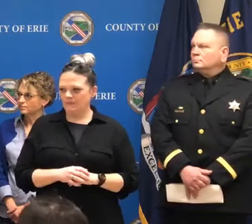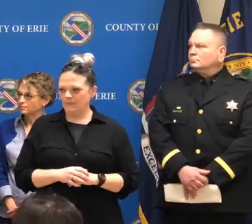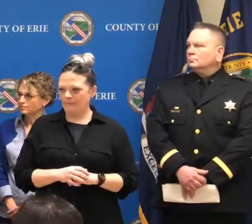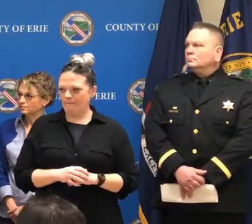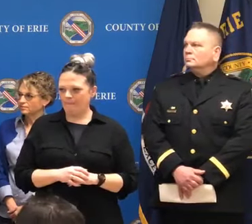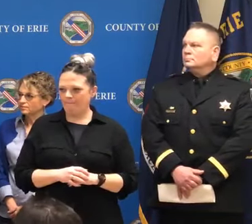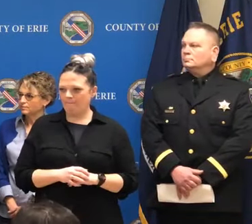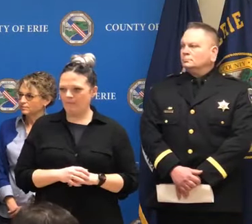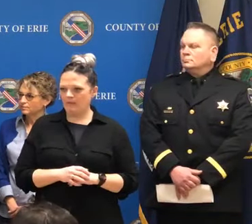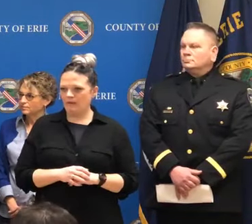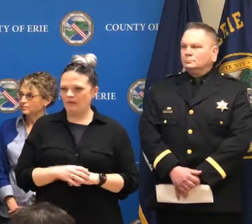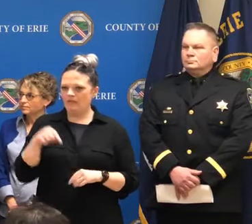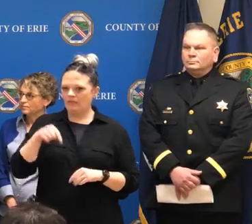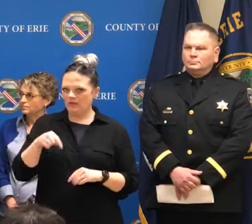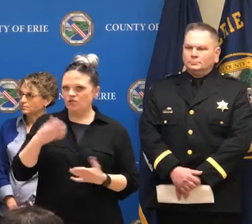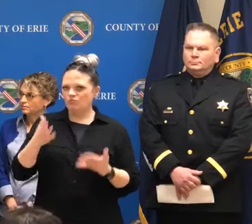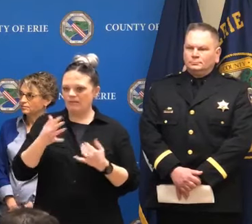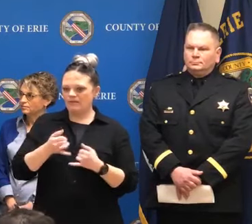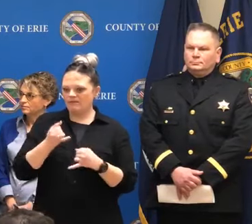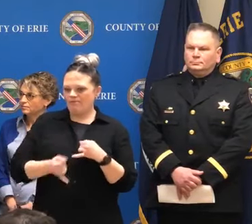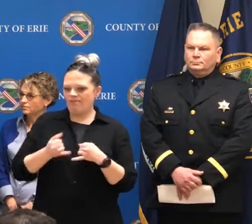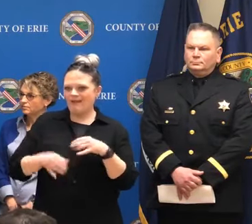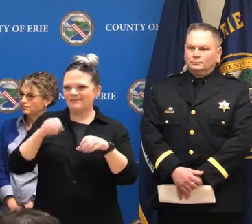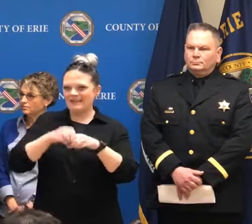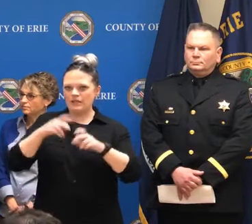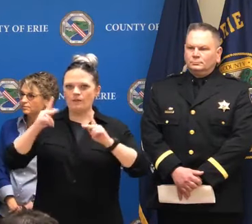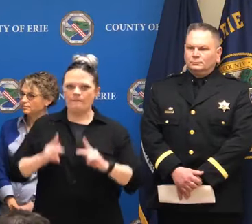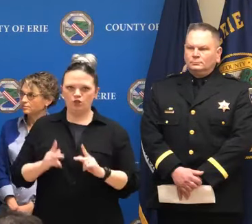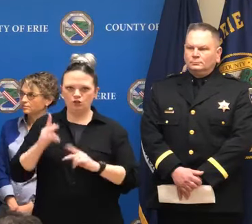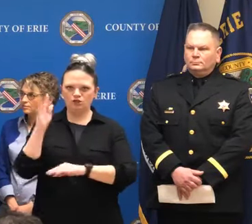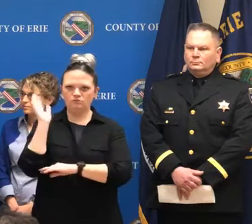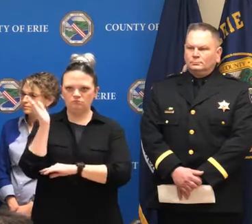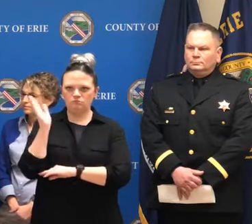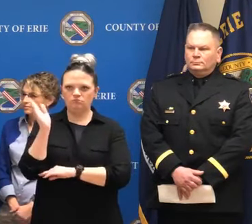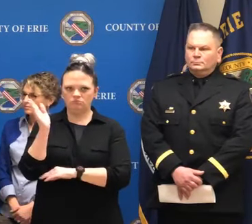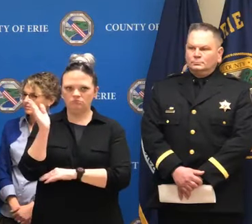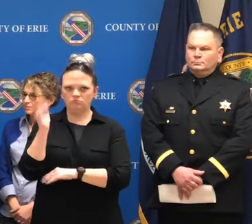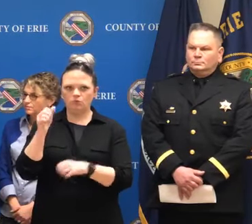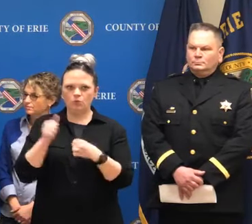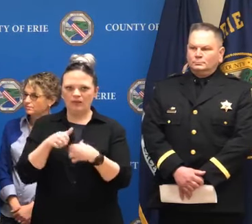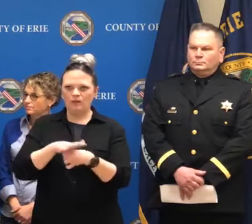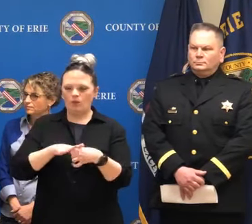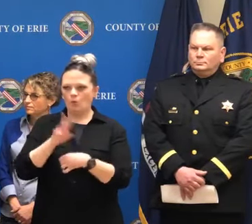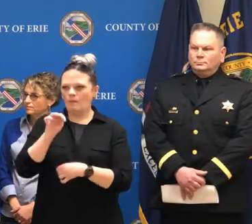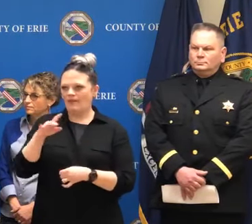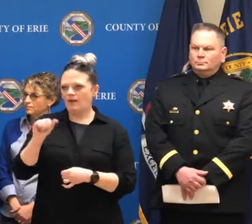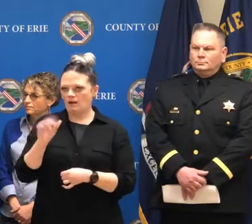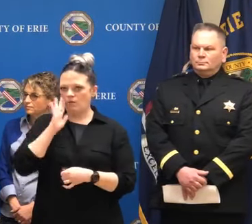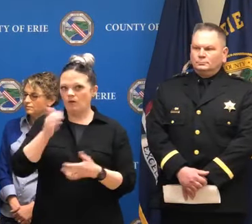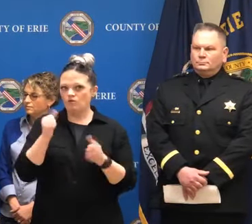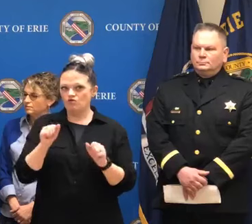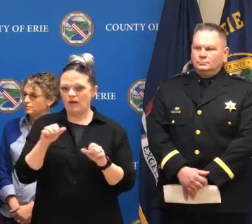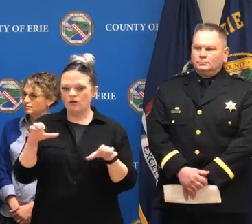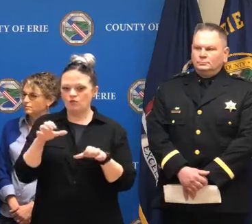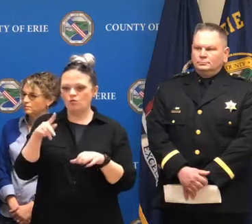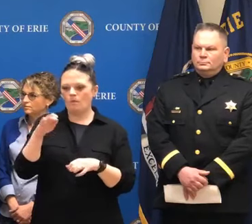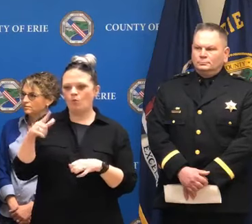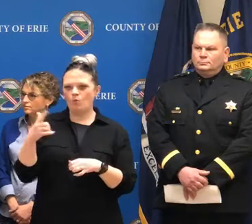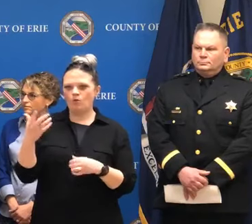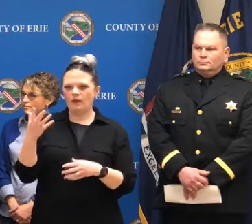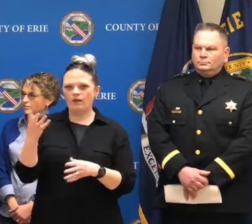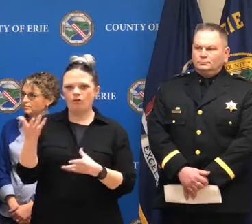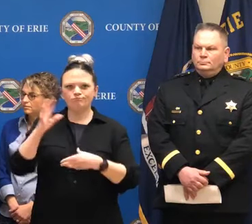This is in all likelihood the last in-person conference, press conference that we're doing with local media. We are going to try to do a pool one in the